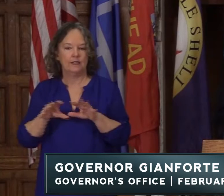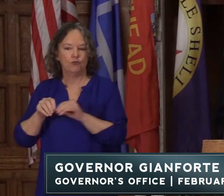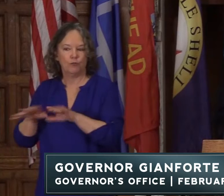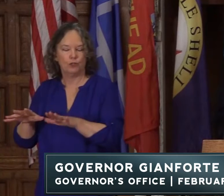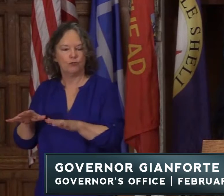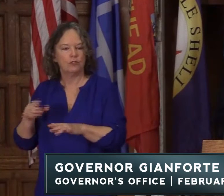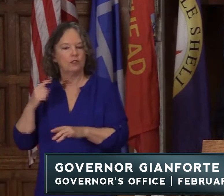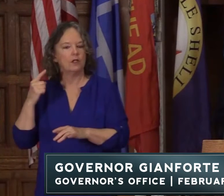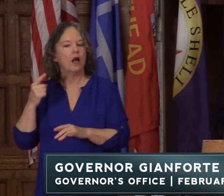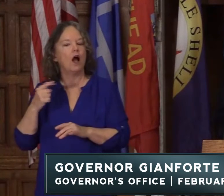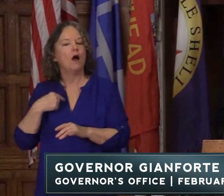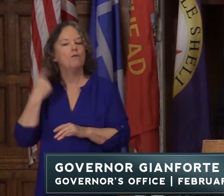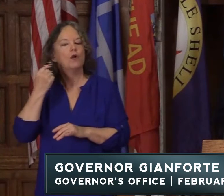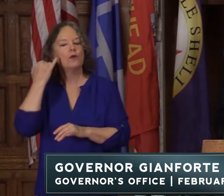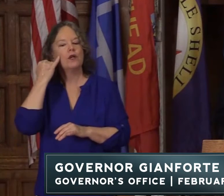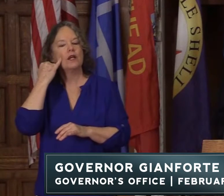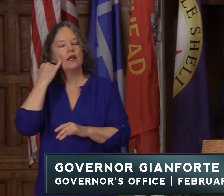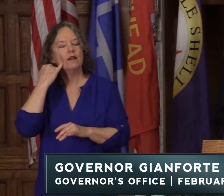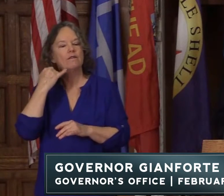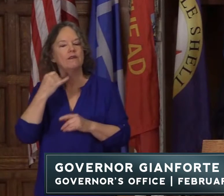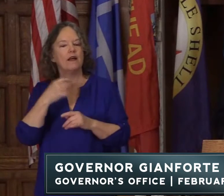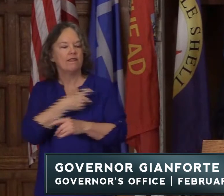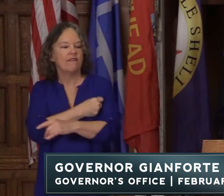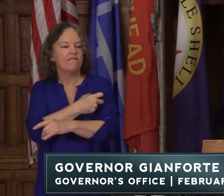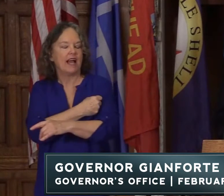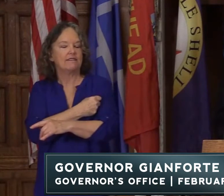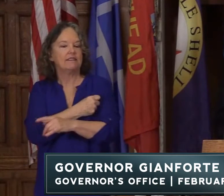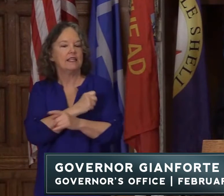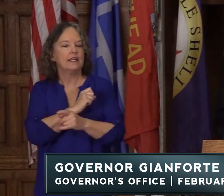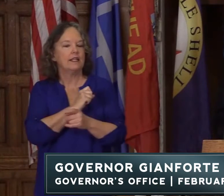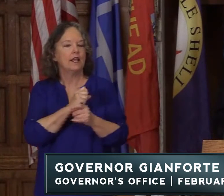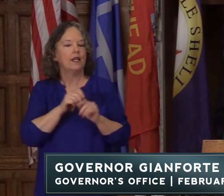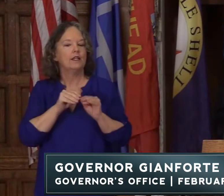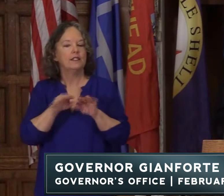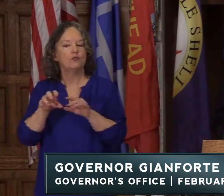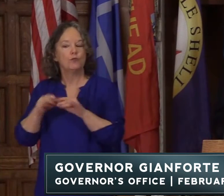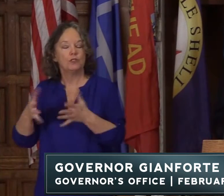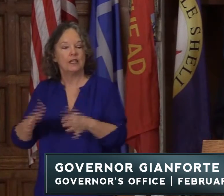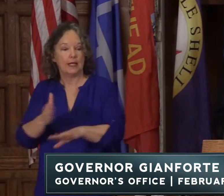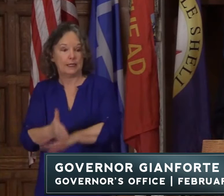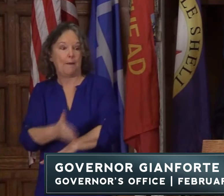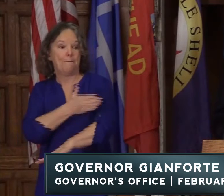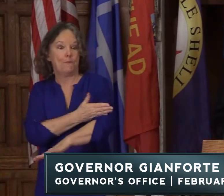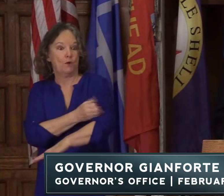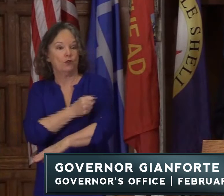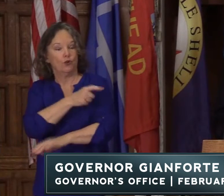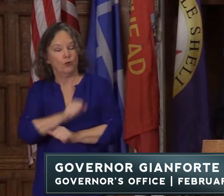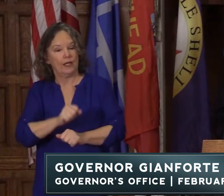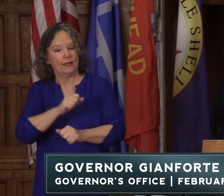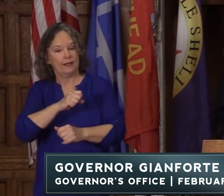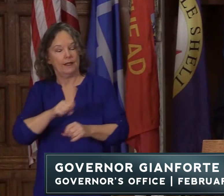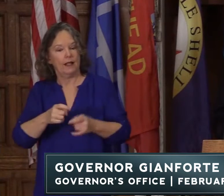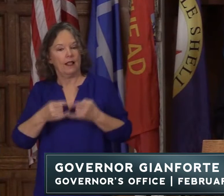I'm wondering if the vaccine distribution has improved to the point where you would, and if that is the case, is there a timeline in place for when you would repeal that